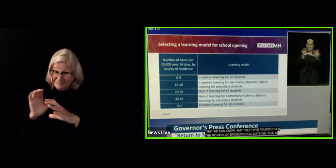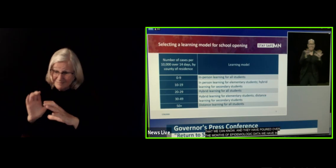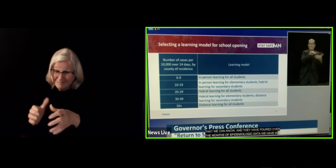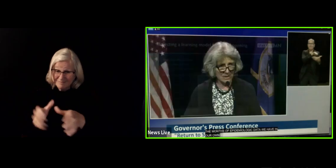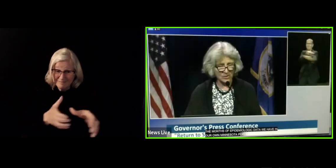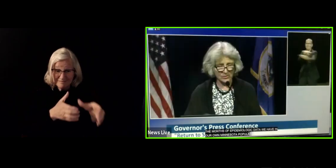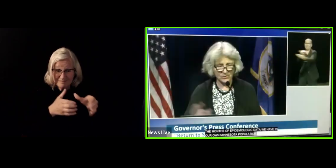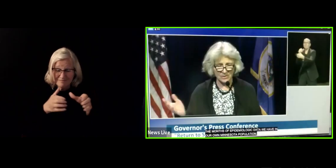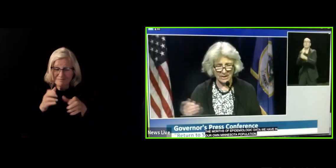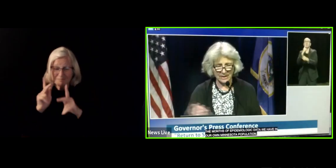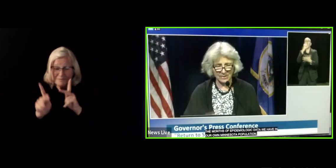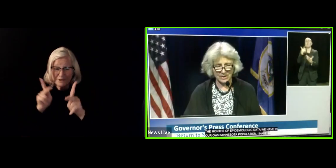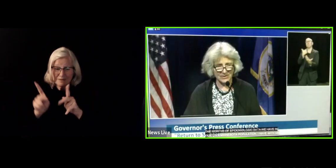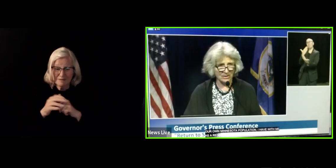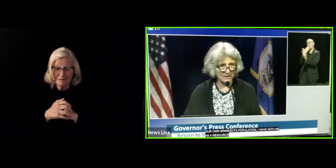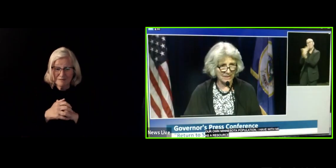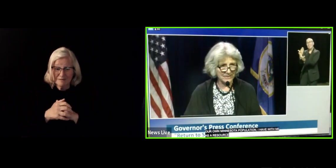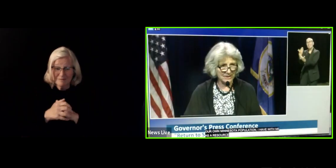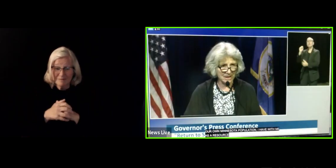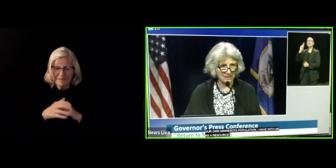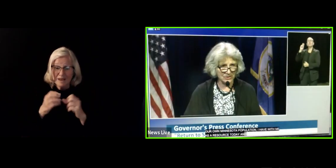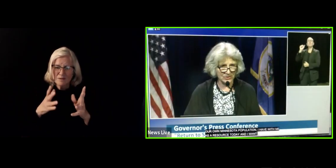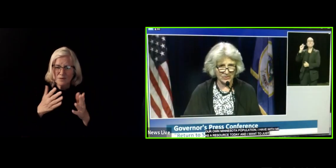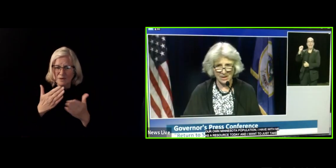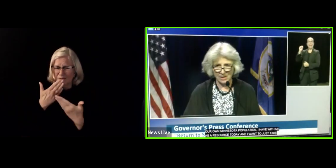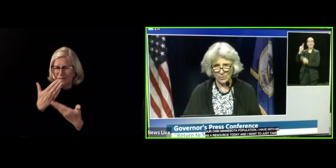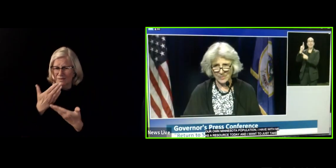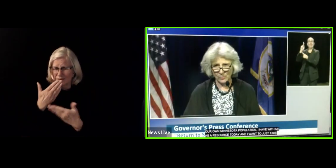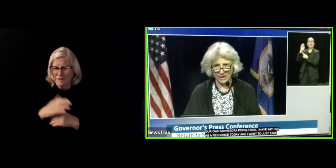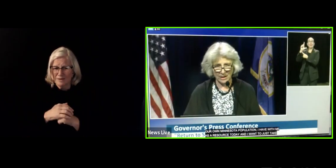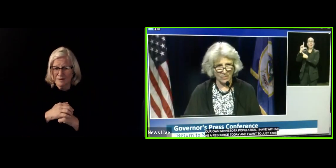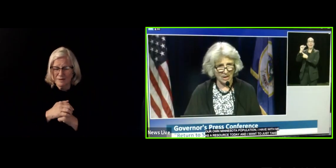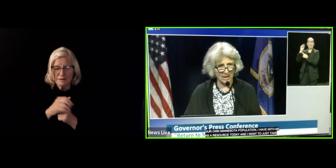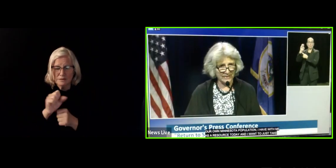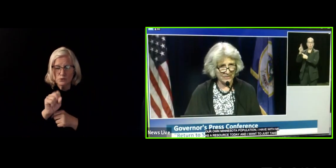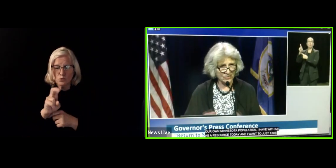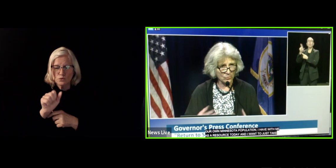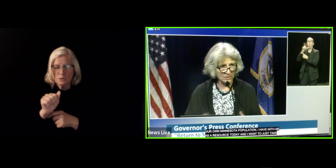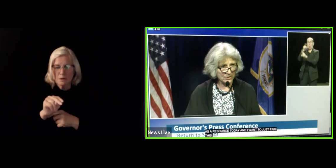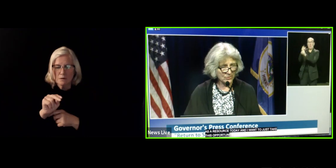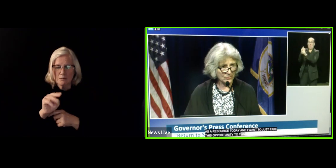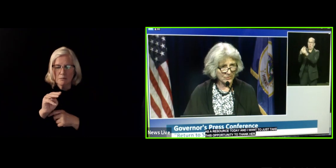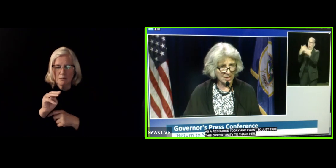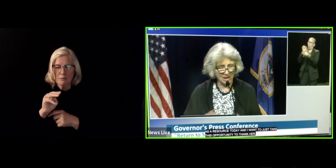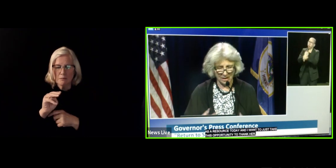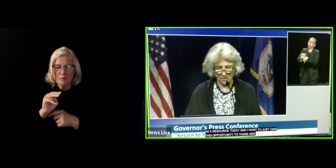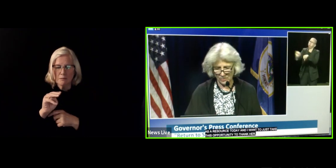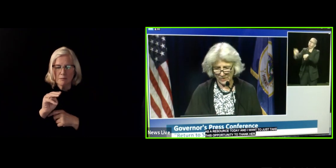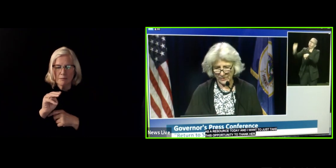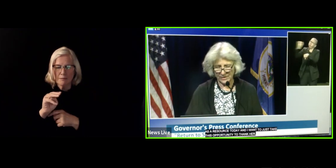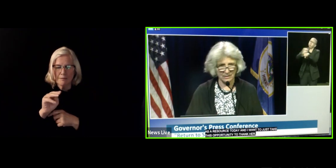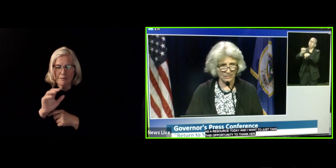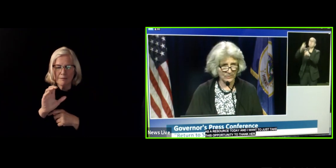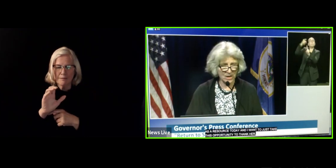opportunity to thank her. Susan Clammer is our lead epidemiologist who's been working on these school issues along